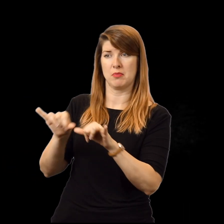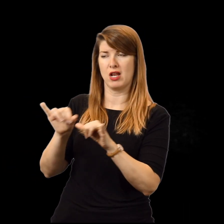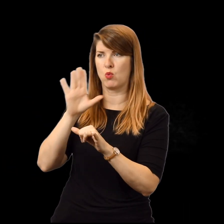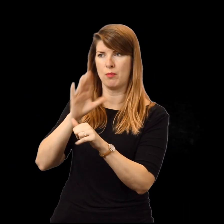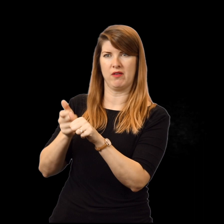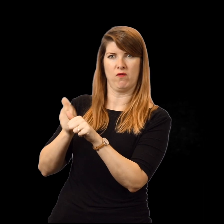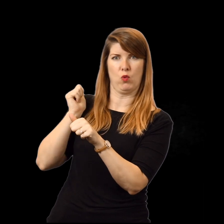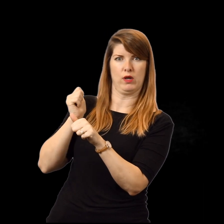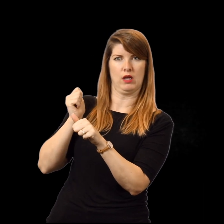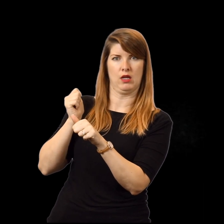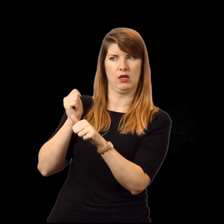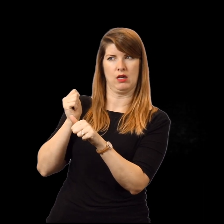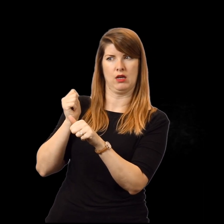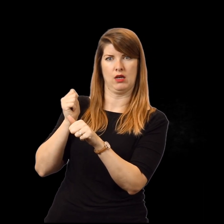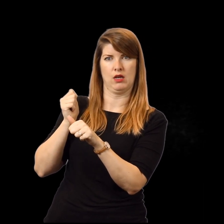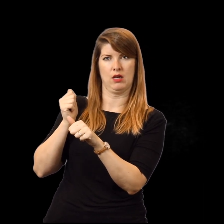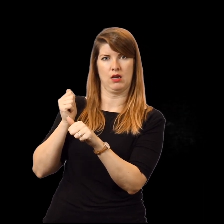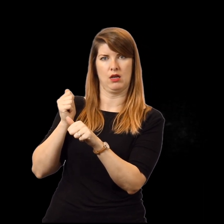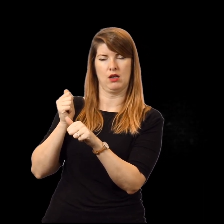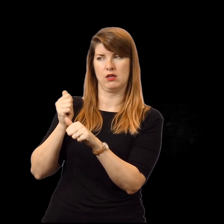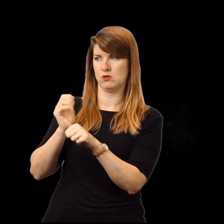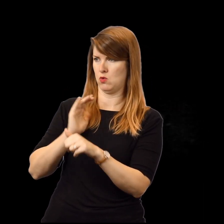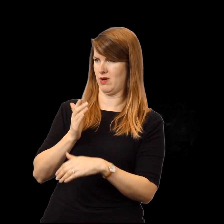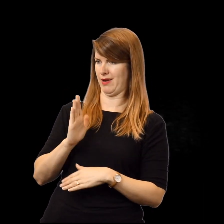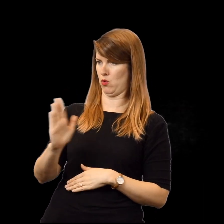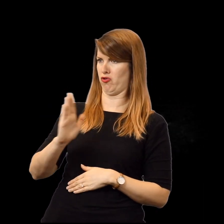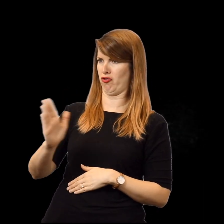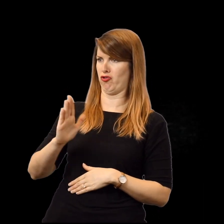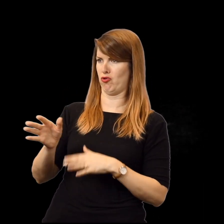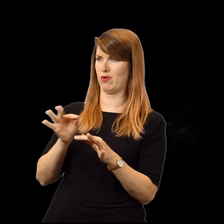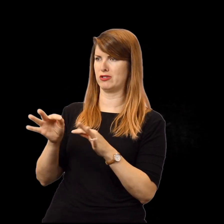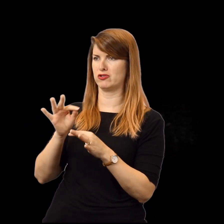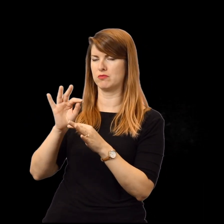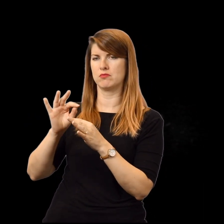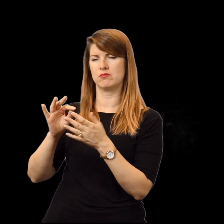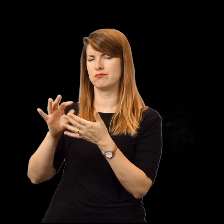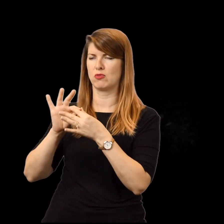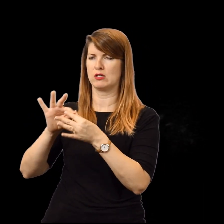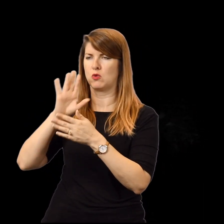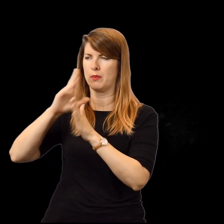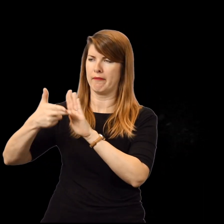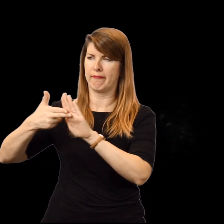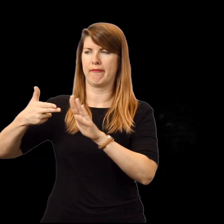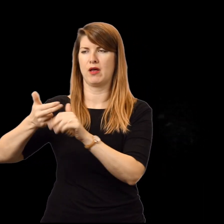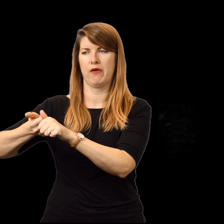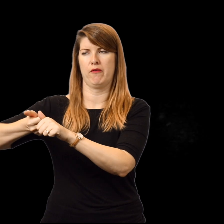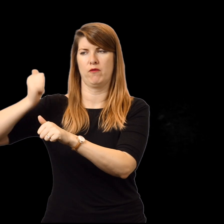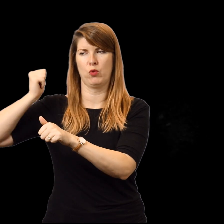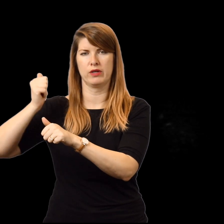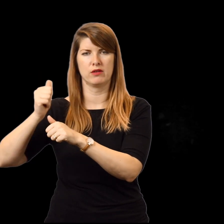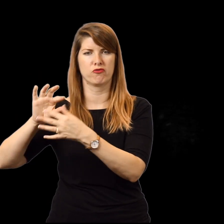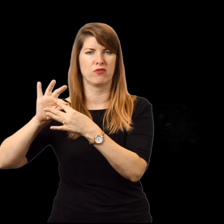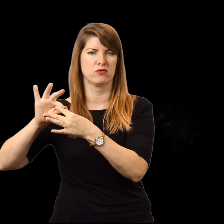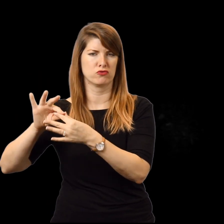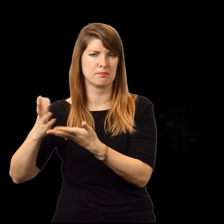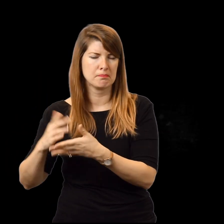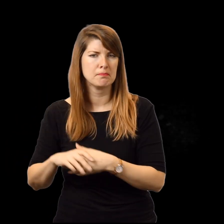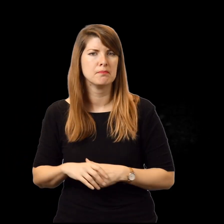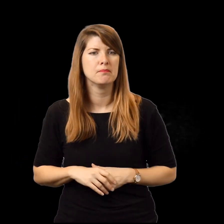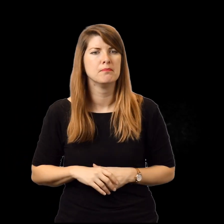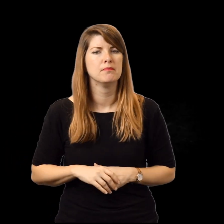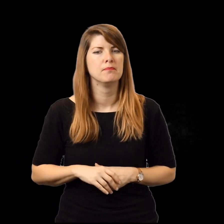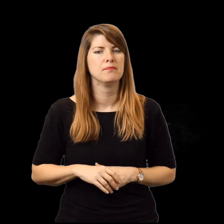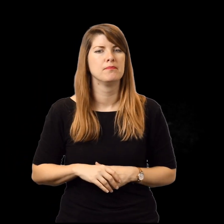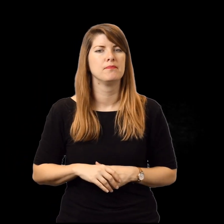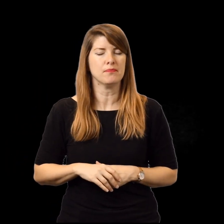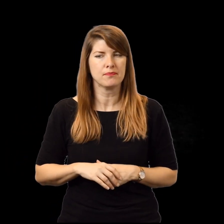will be avoidant. That between us, our relationship would be described as an avoidant relationship.